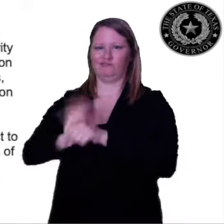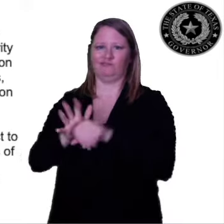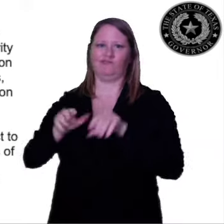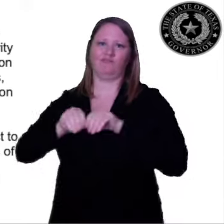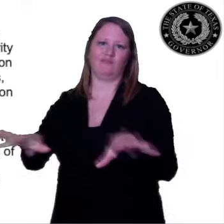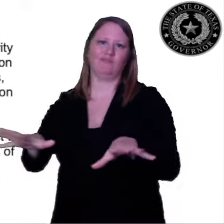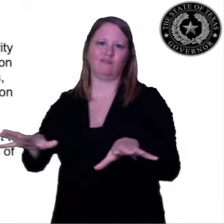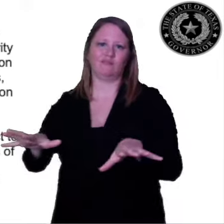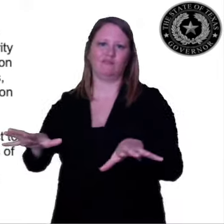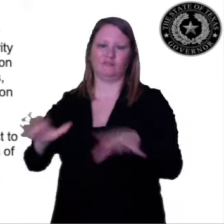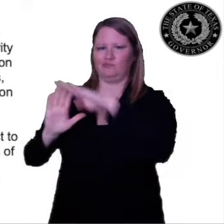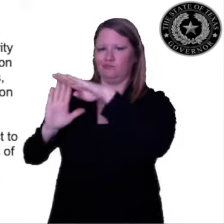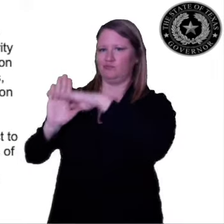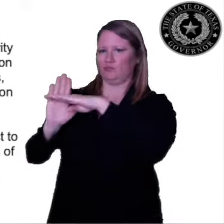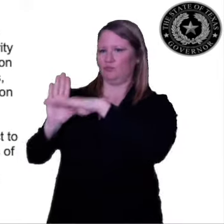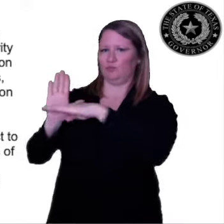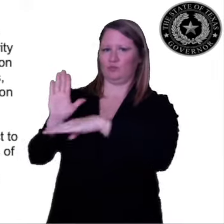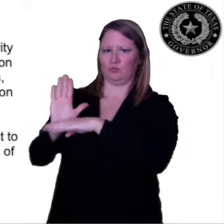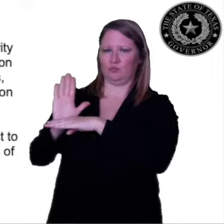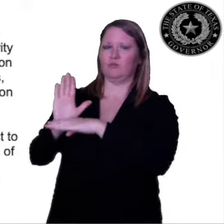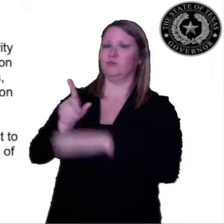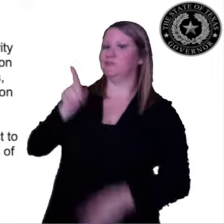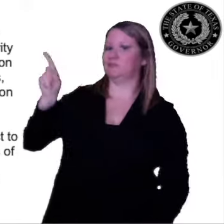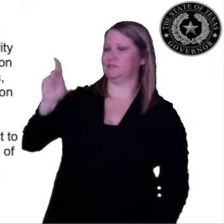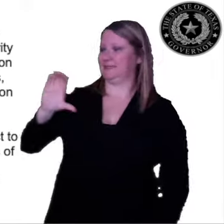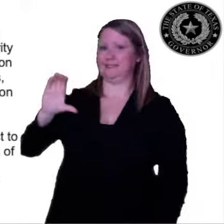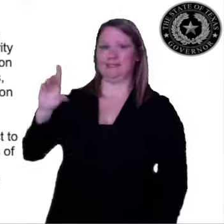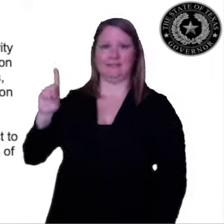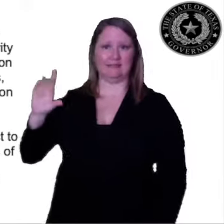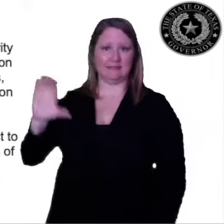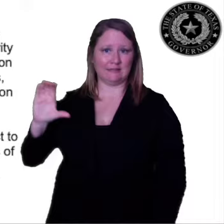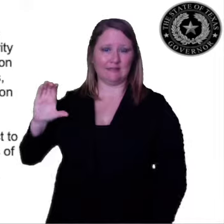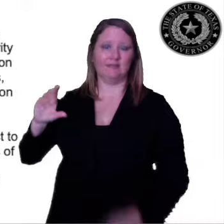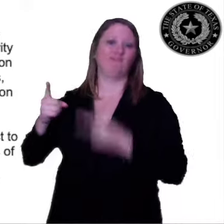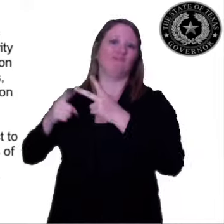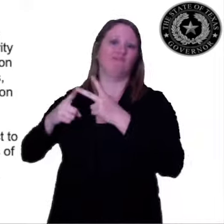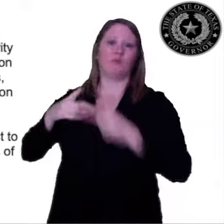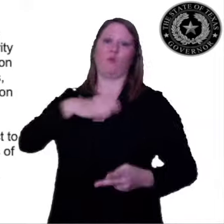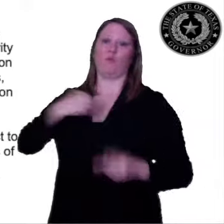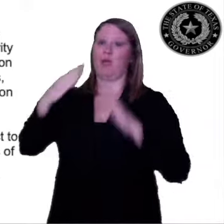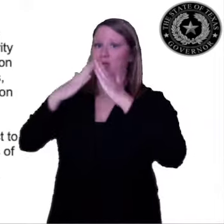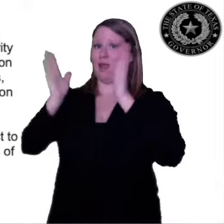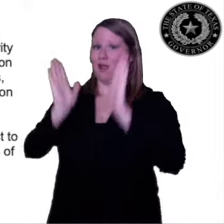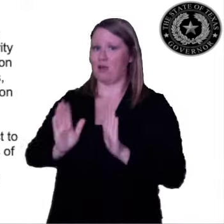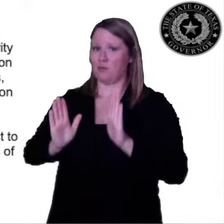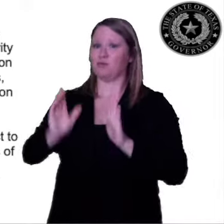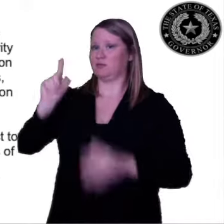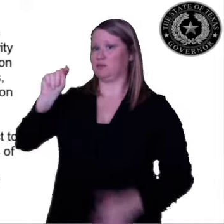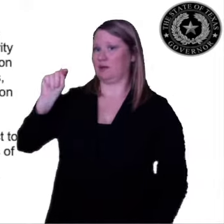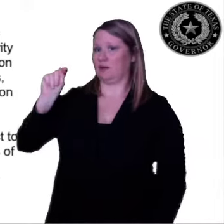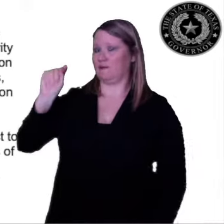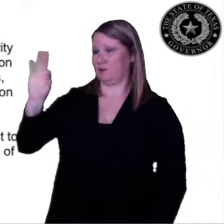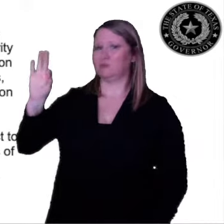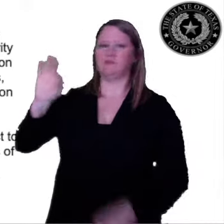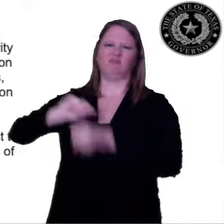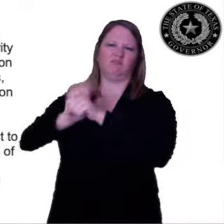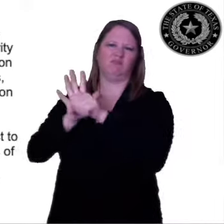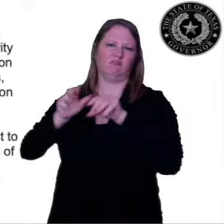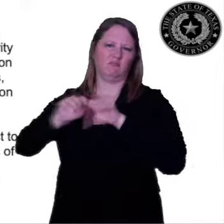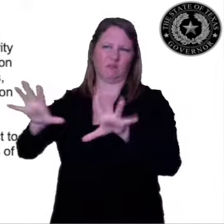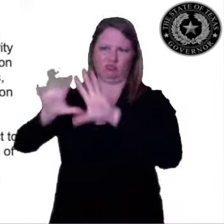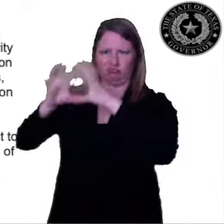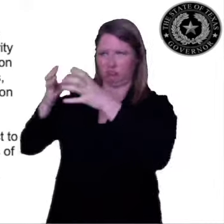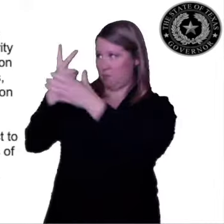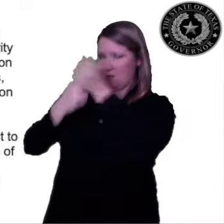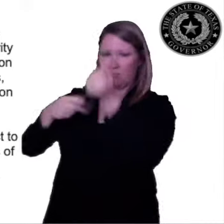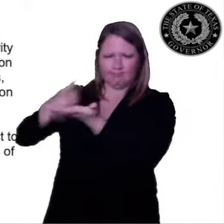extension based on the status of COVID-19 in Texas and the recommendations of the CDC and the White House